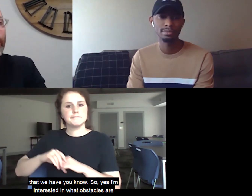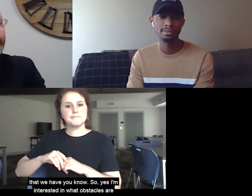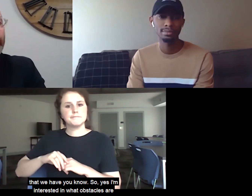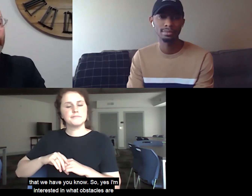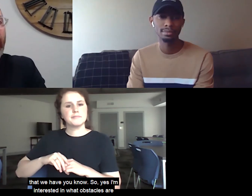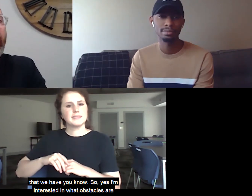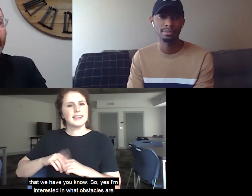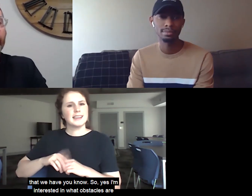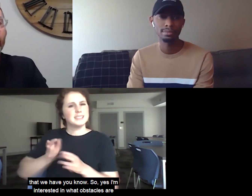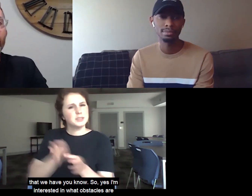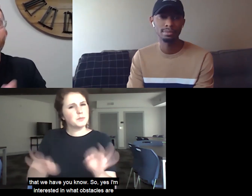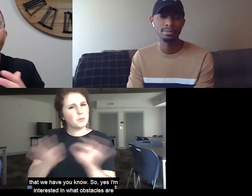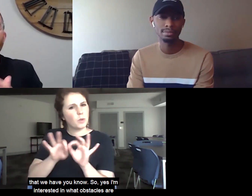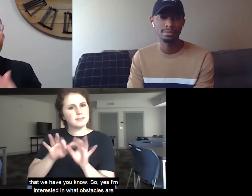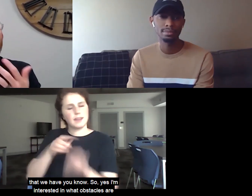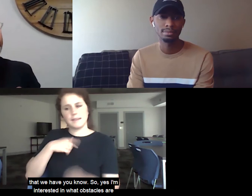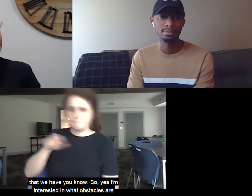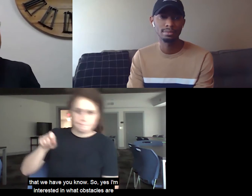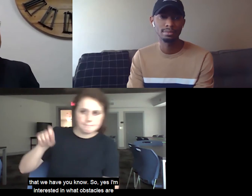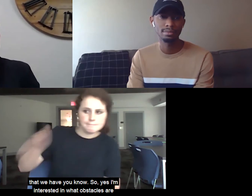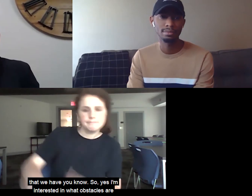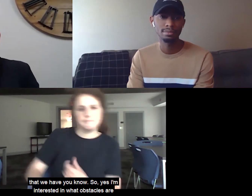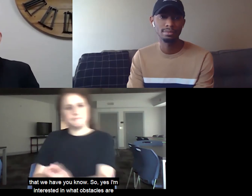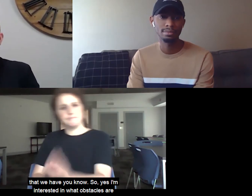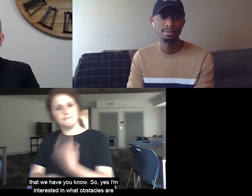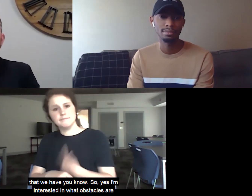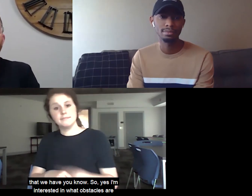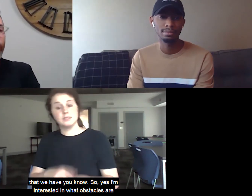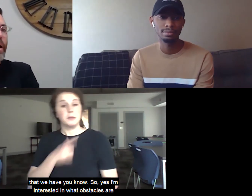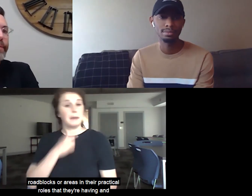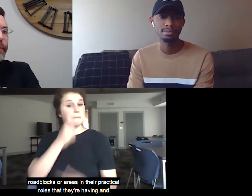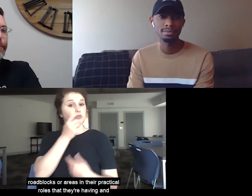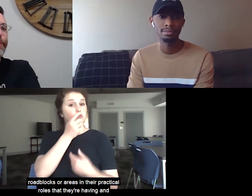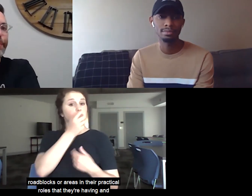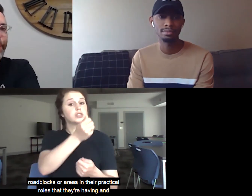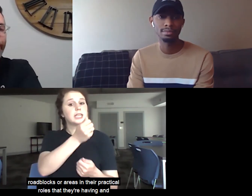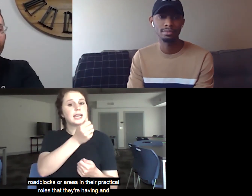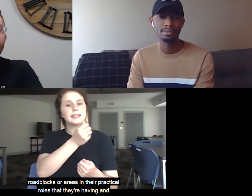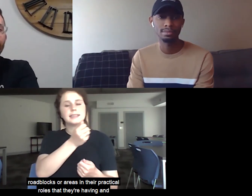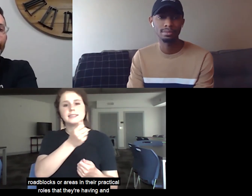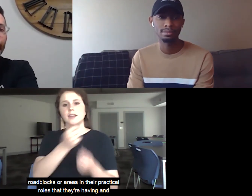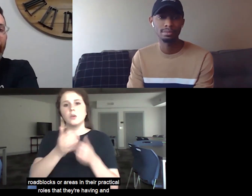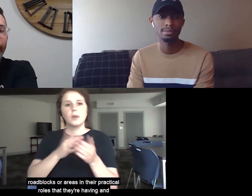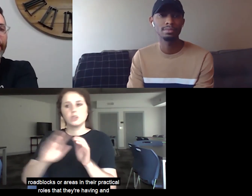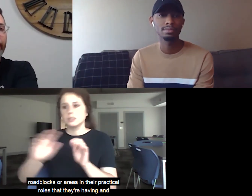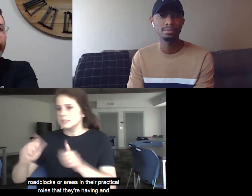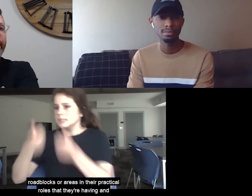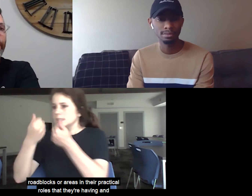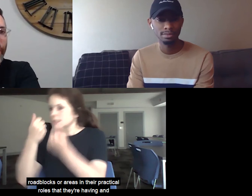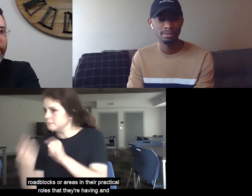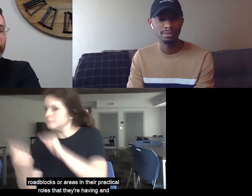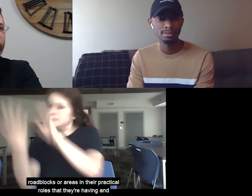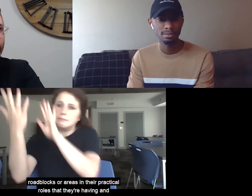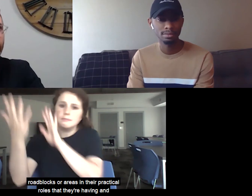key questions that we have. So yes, I'm interested in what obstacles or roadblocks or areas in